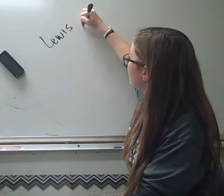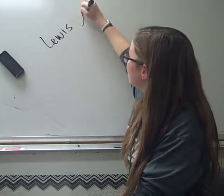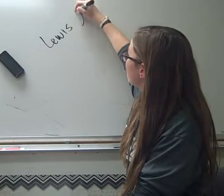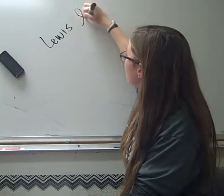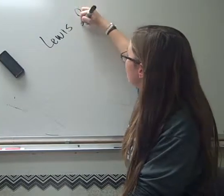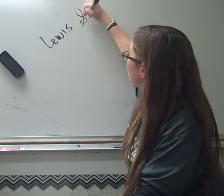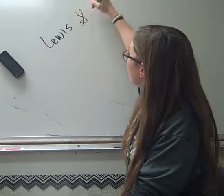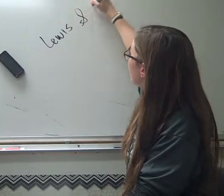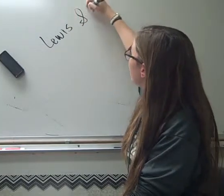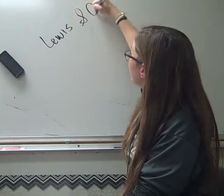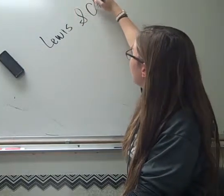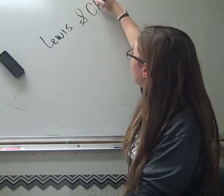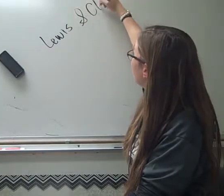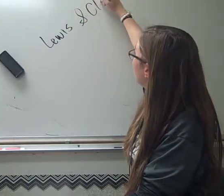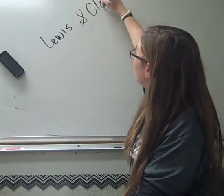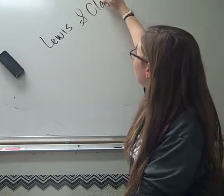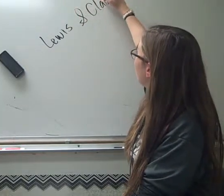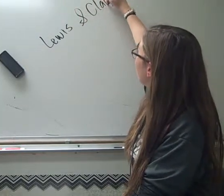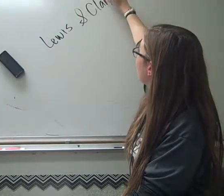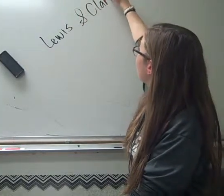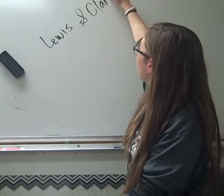Lewis and Clark.